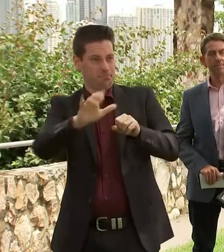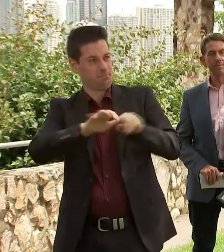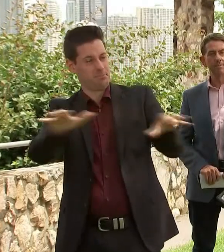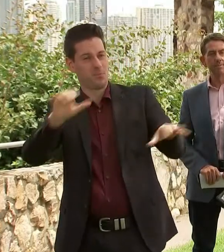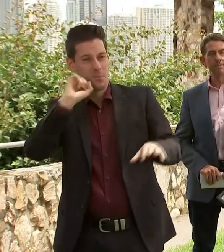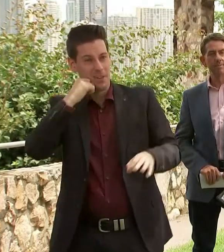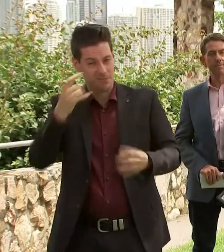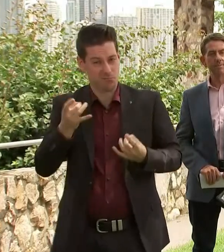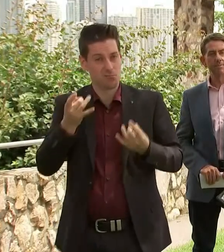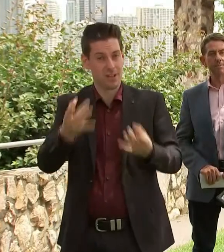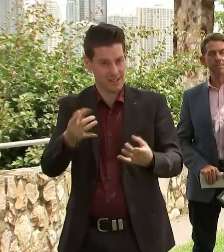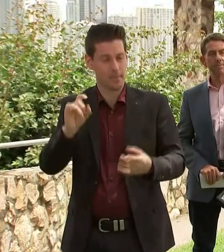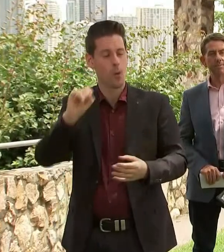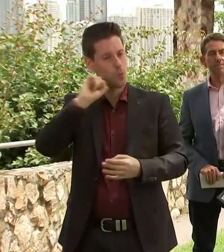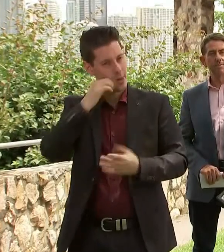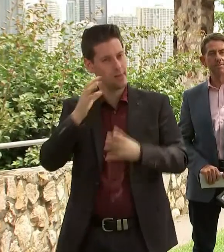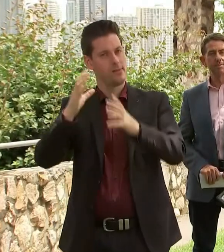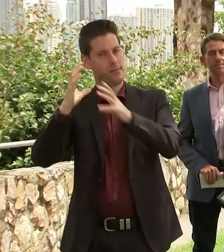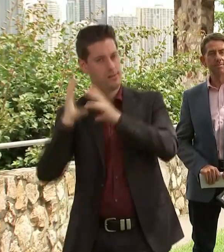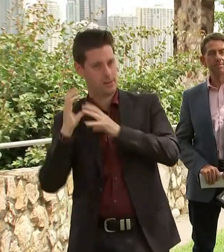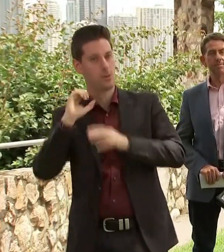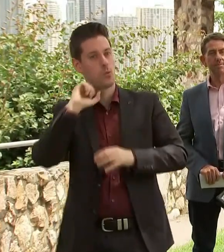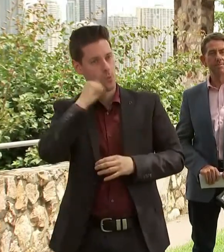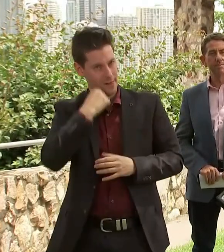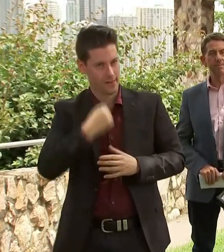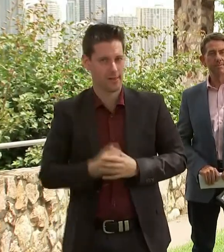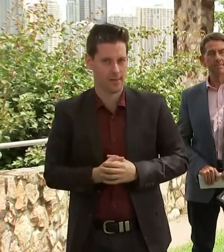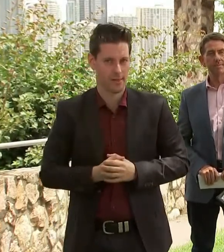our Queensland health hospitals and the health